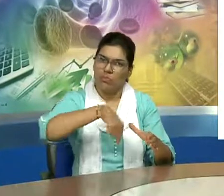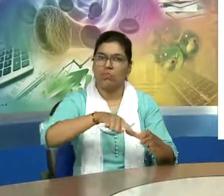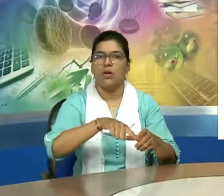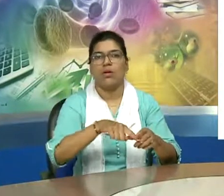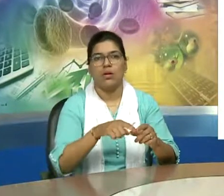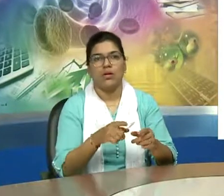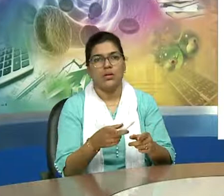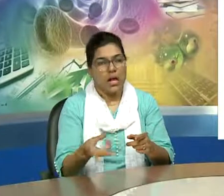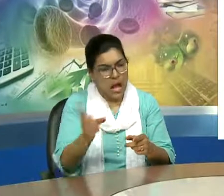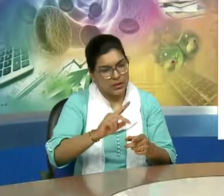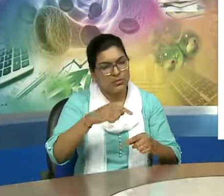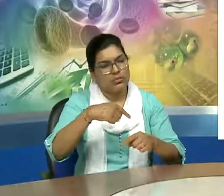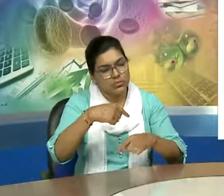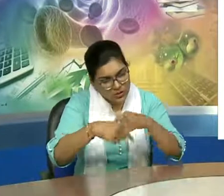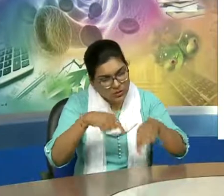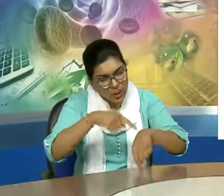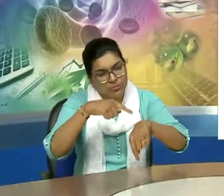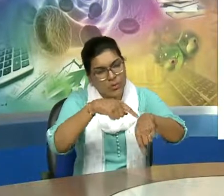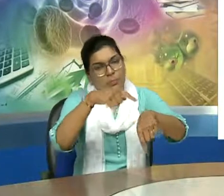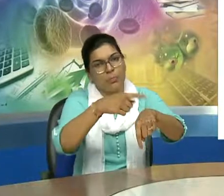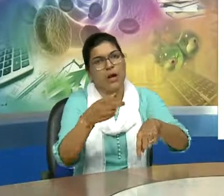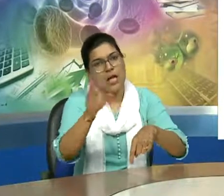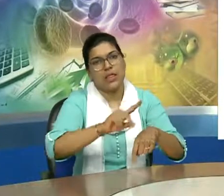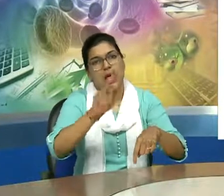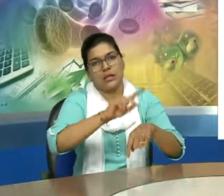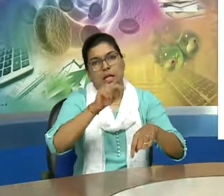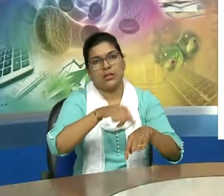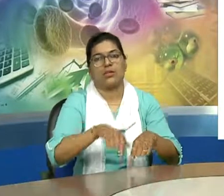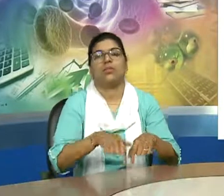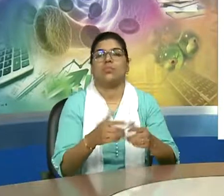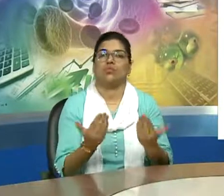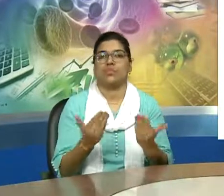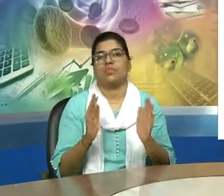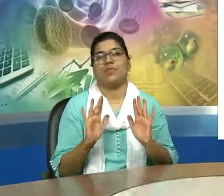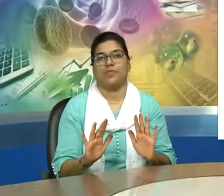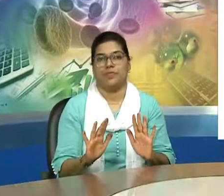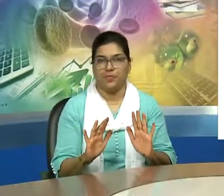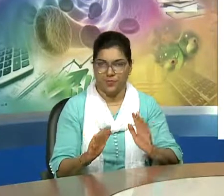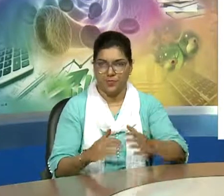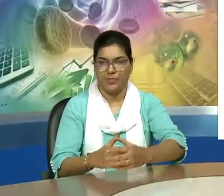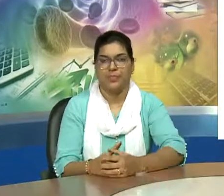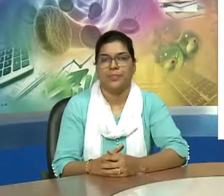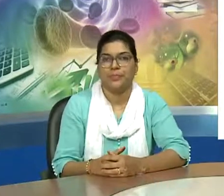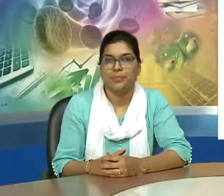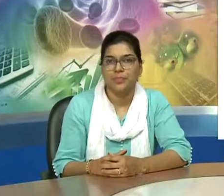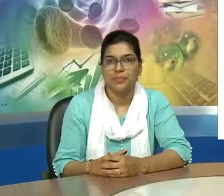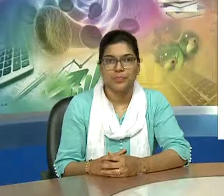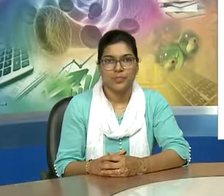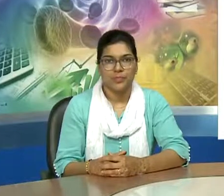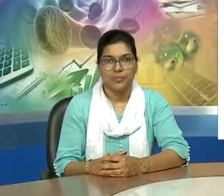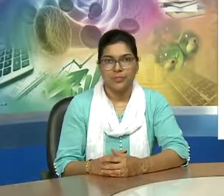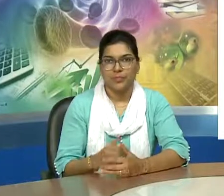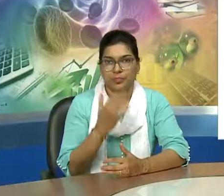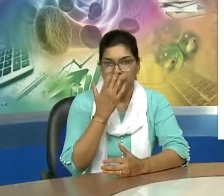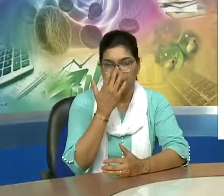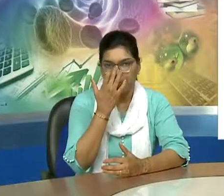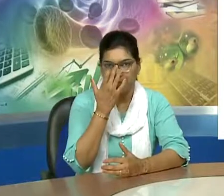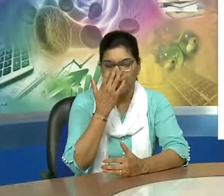For better health of soil, the crops must be changed after